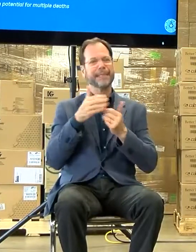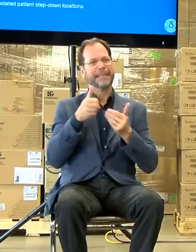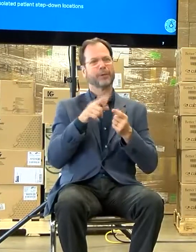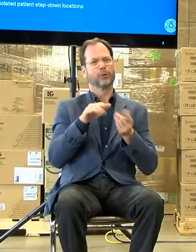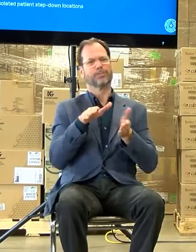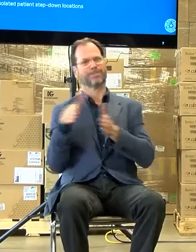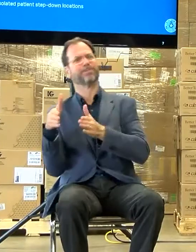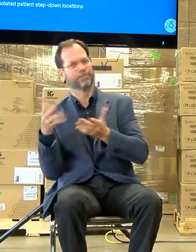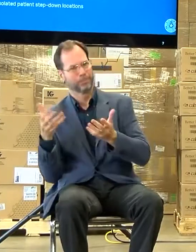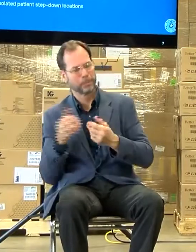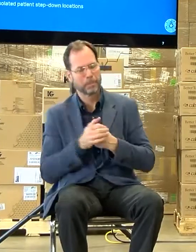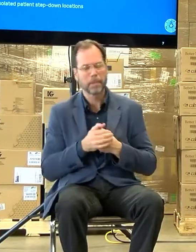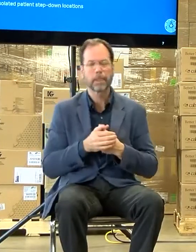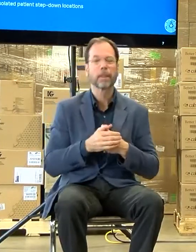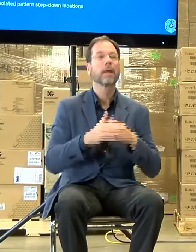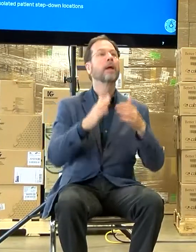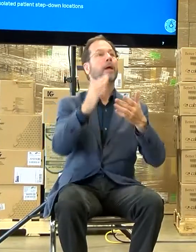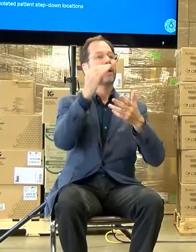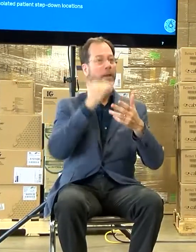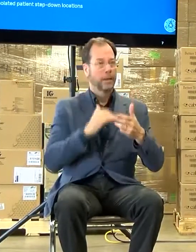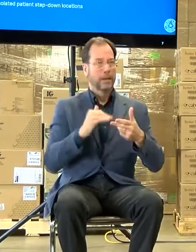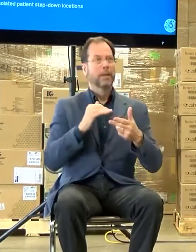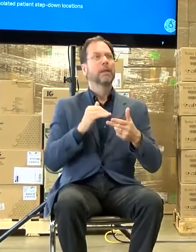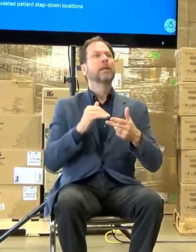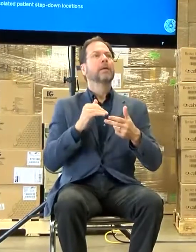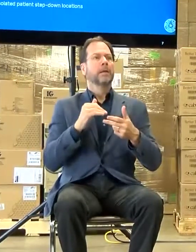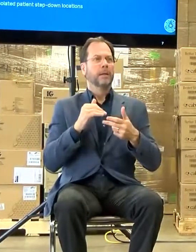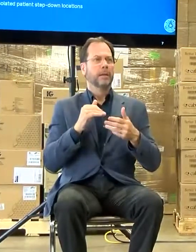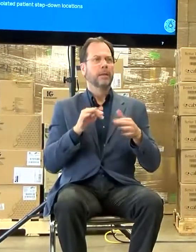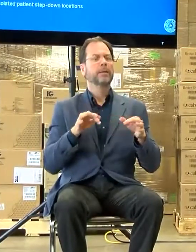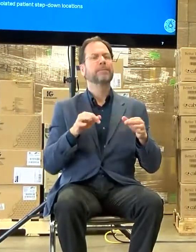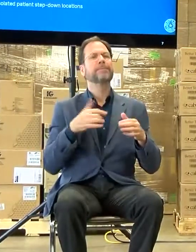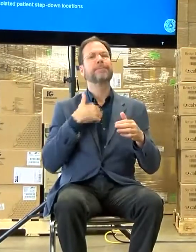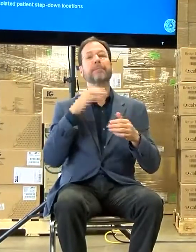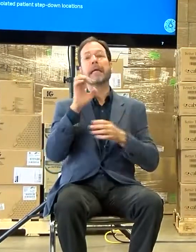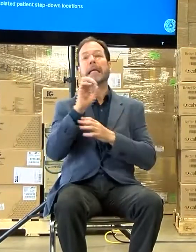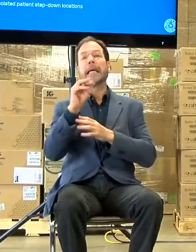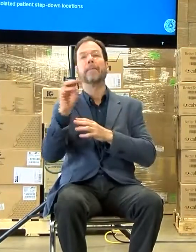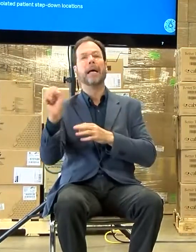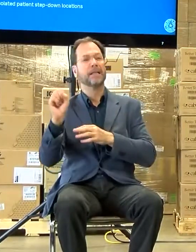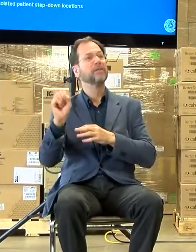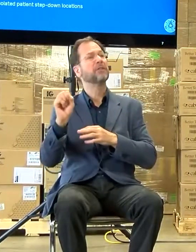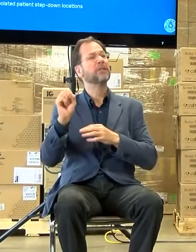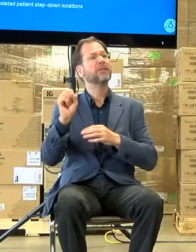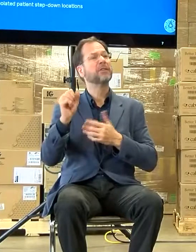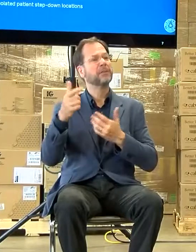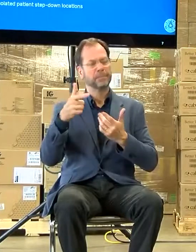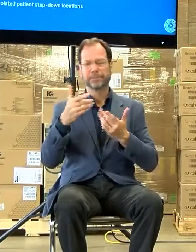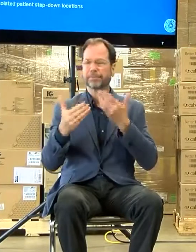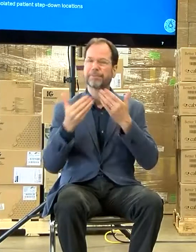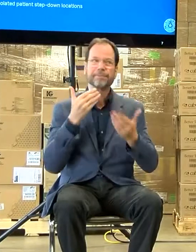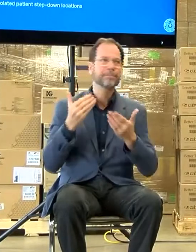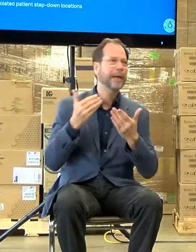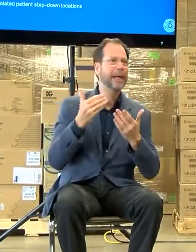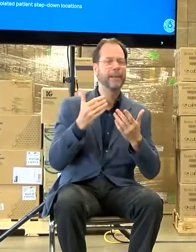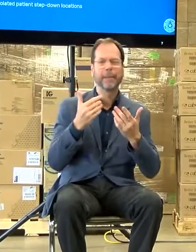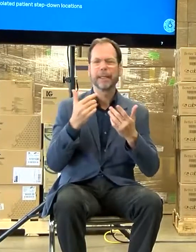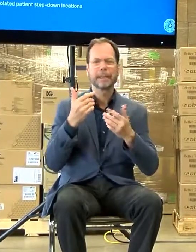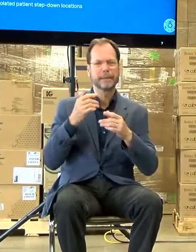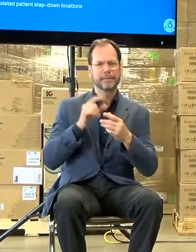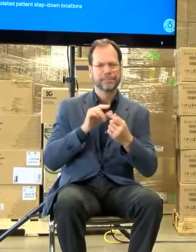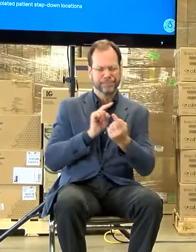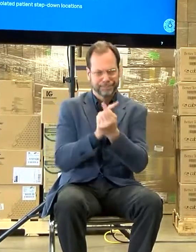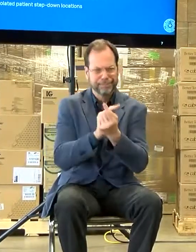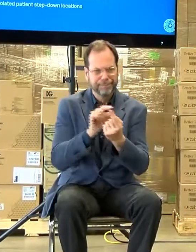COVID-19. We also had as a priority facilities and EMS personnel that may encounter suspected cases